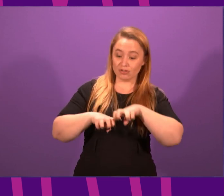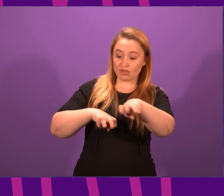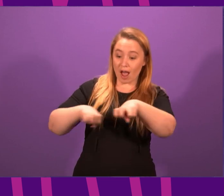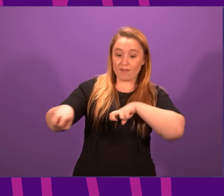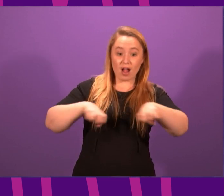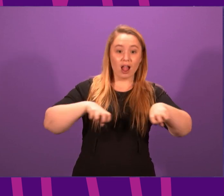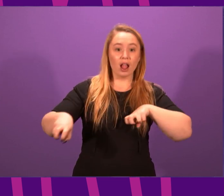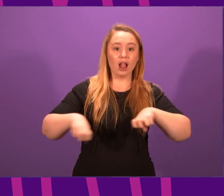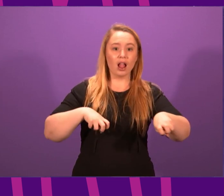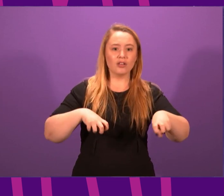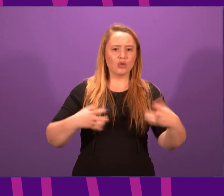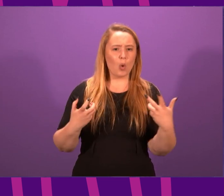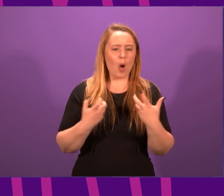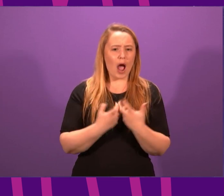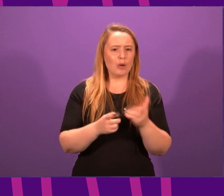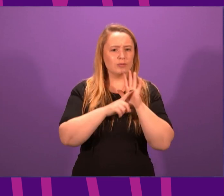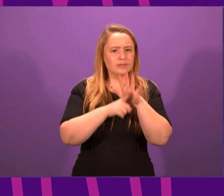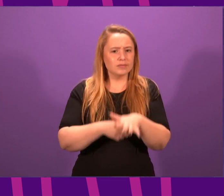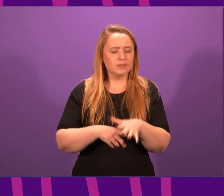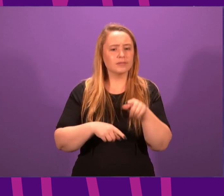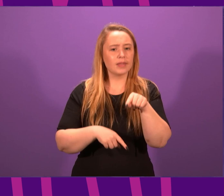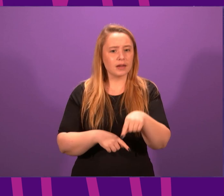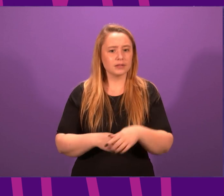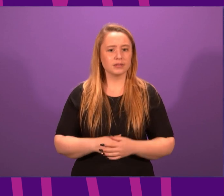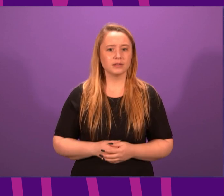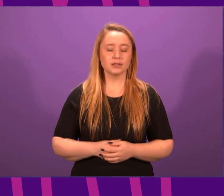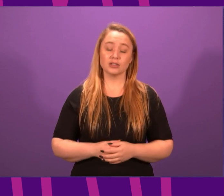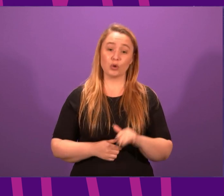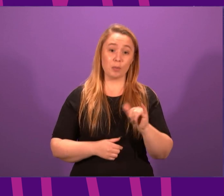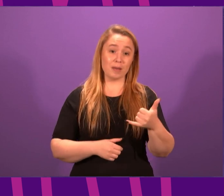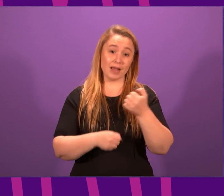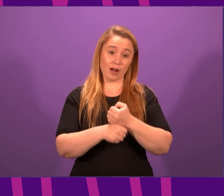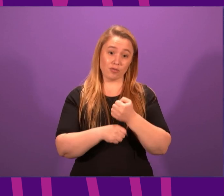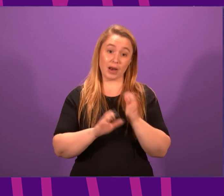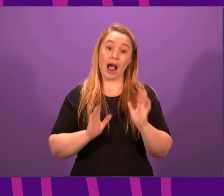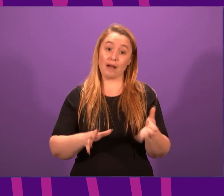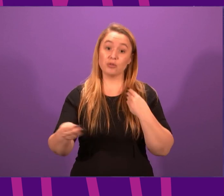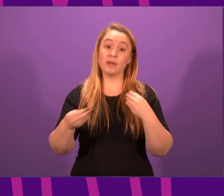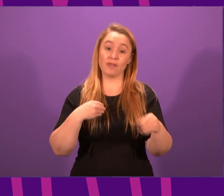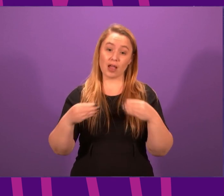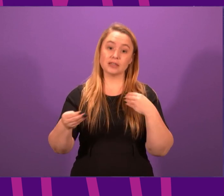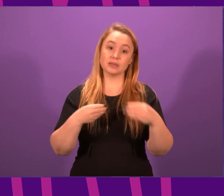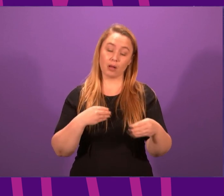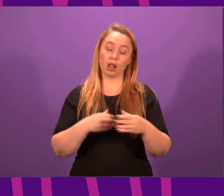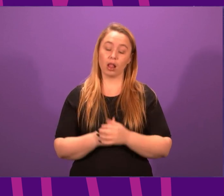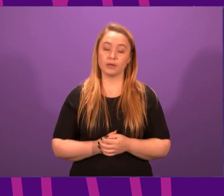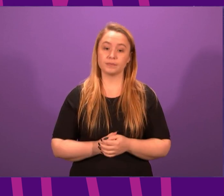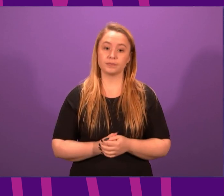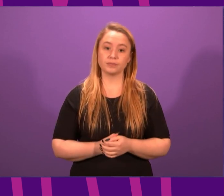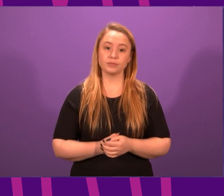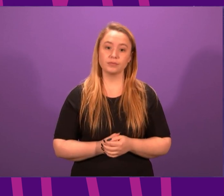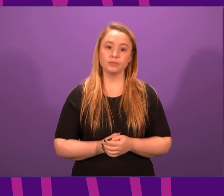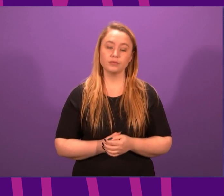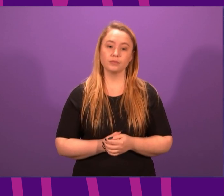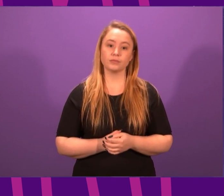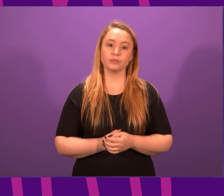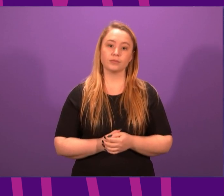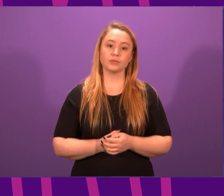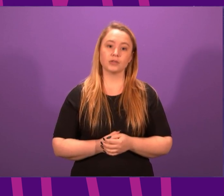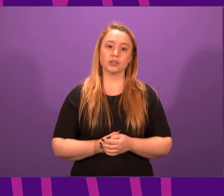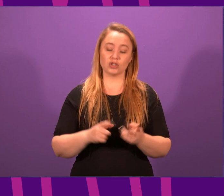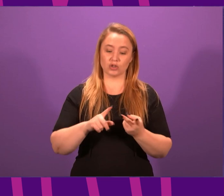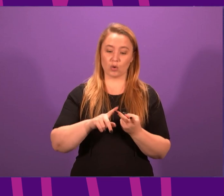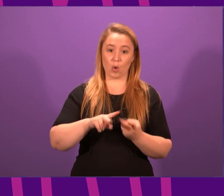to the government to show some flexibility too, if that's possible. The First Minister mentioned this earlier, but would it be fair to